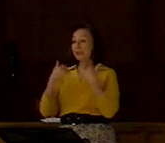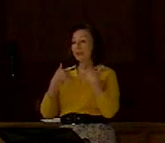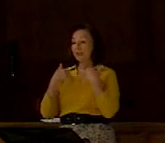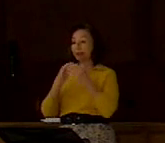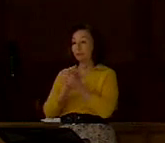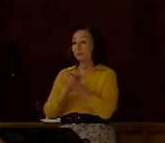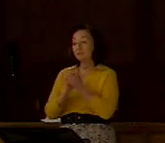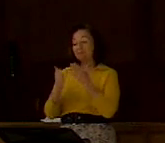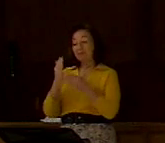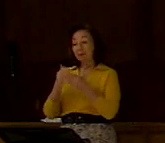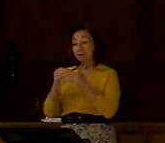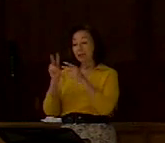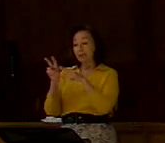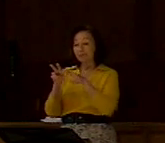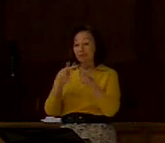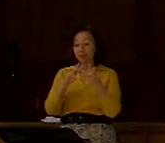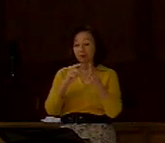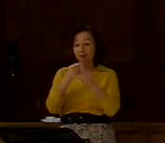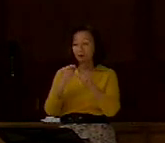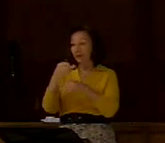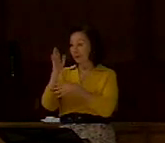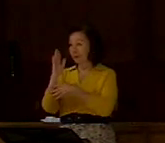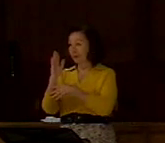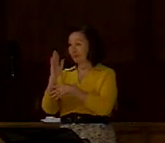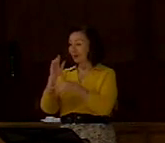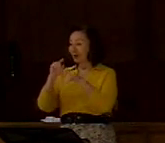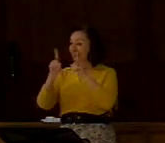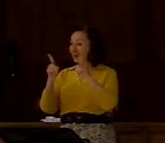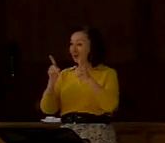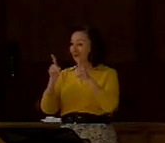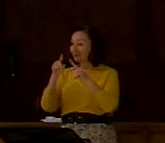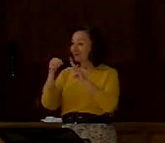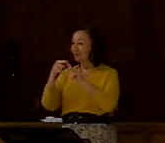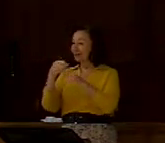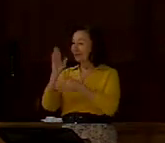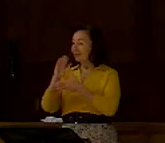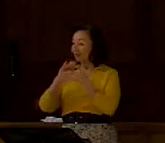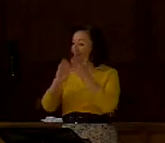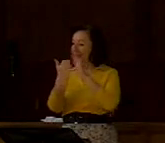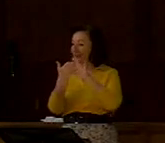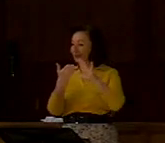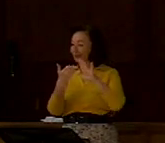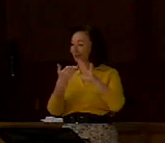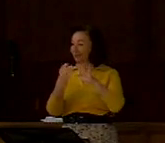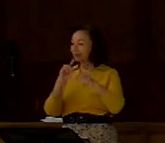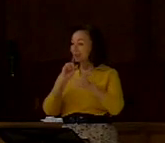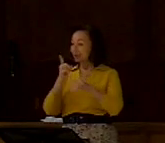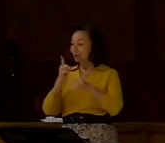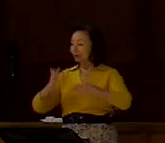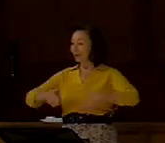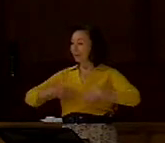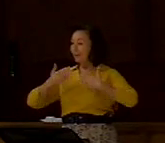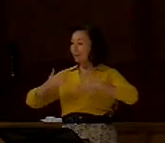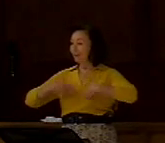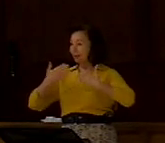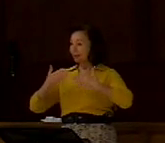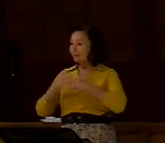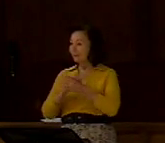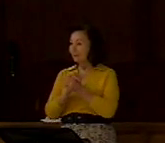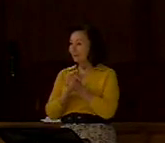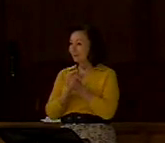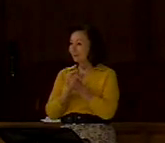They may have turned against God, but when God forgives them, they are happy.